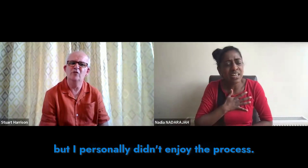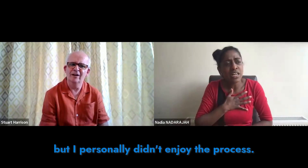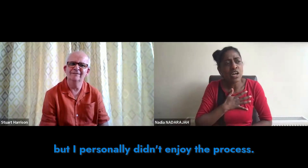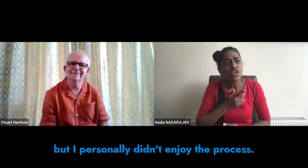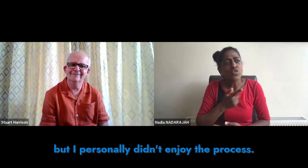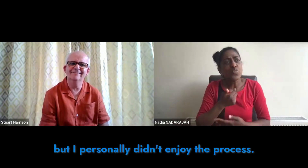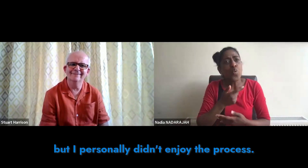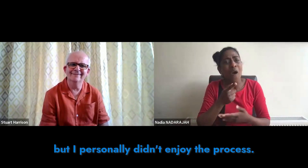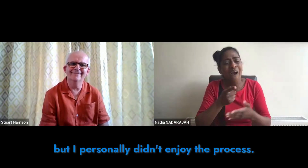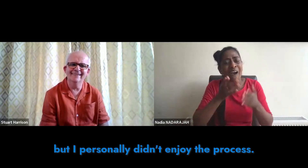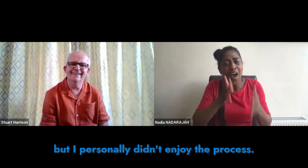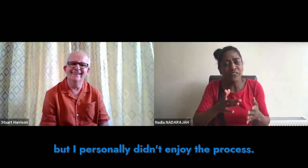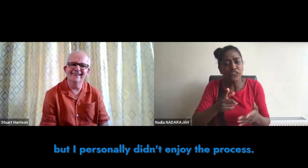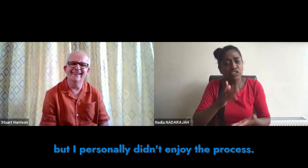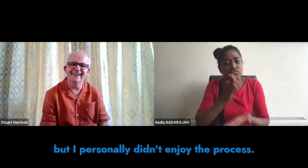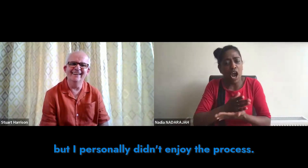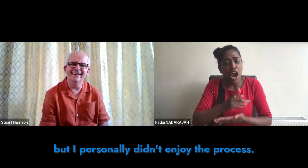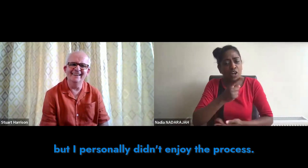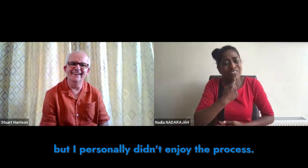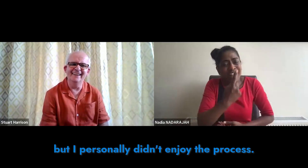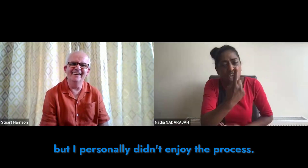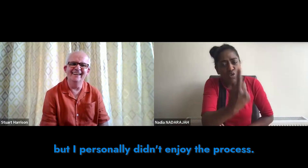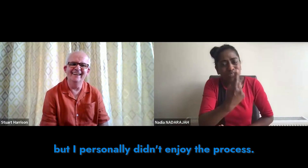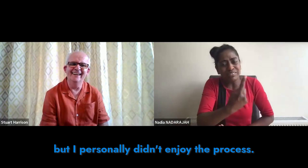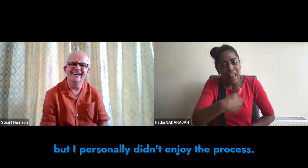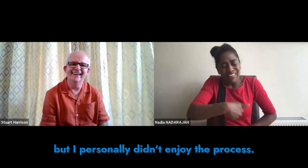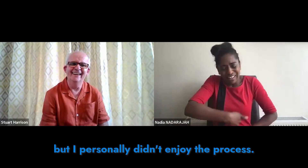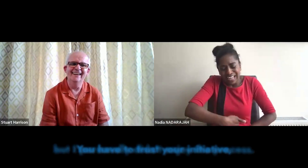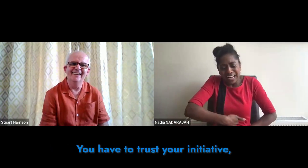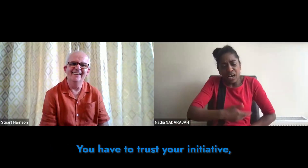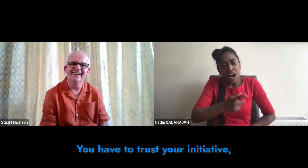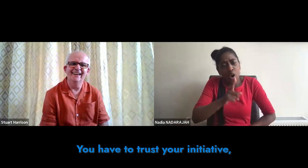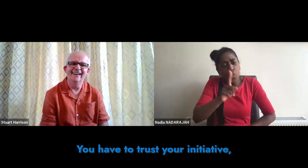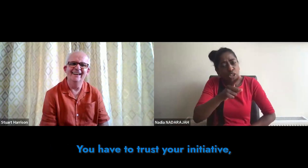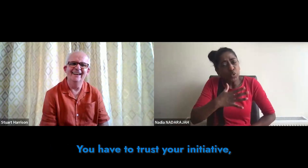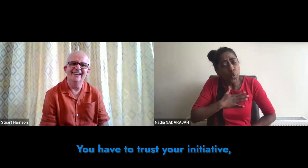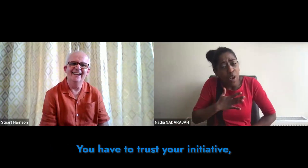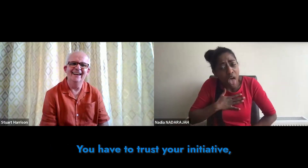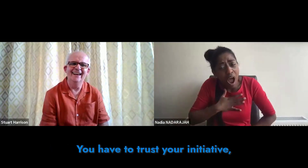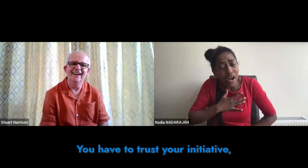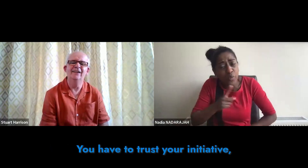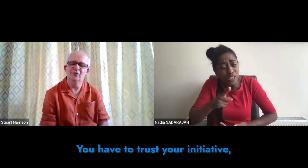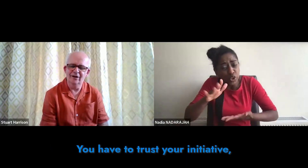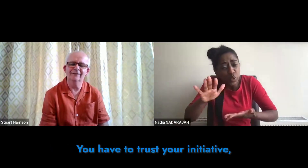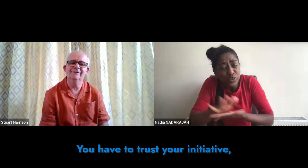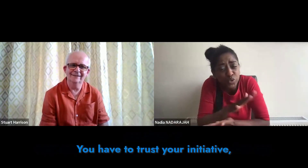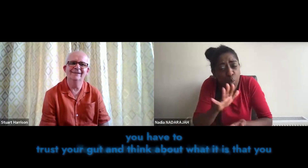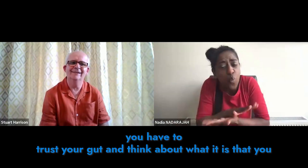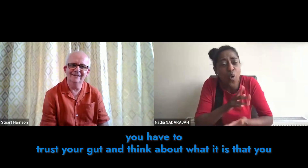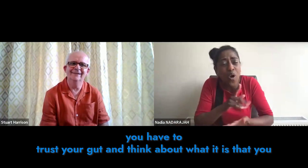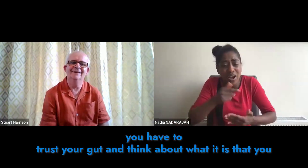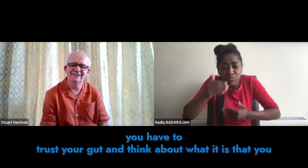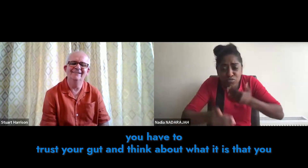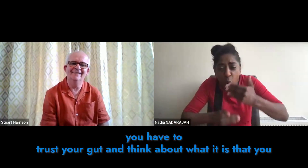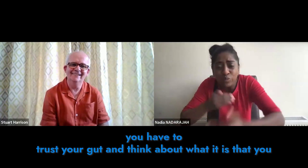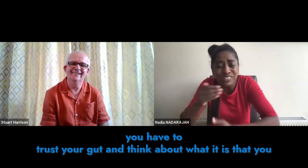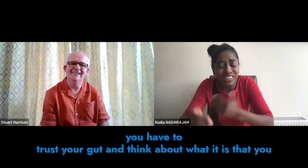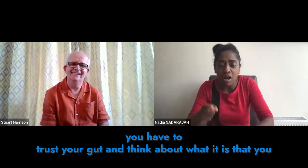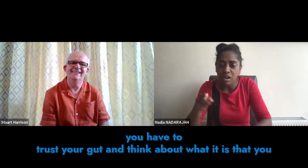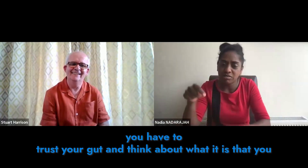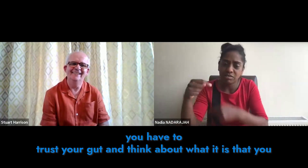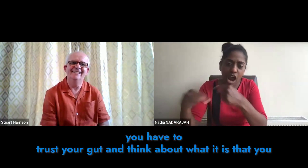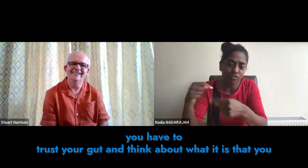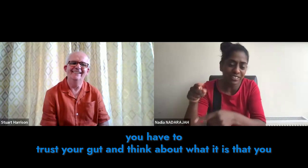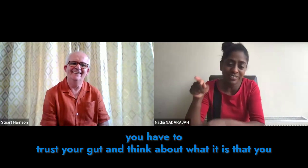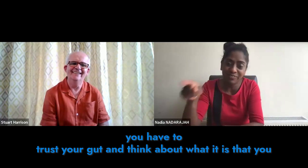successful, but I personally didn't enjoy the process. You have to trust your initiative. You have to trust your